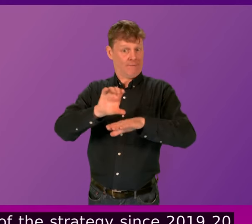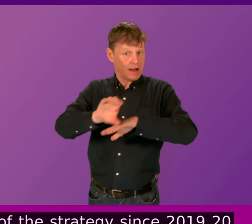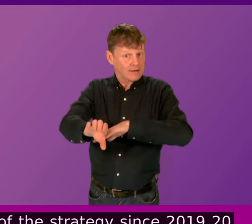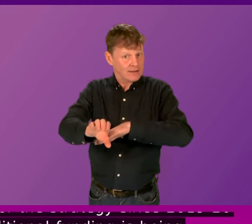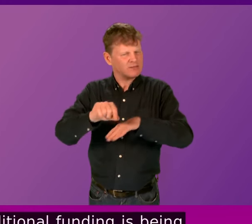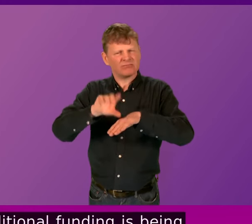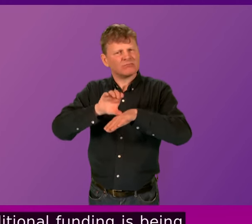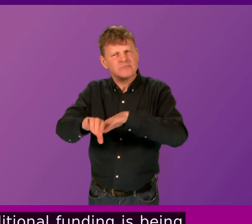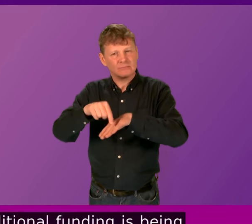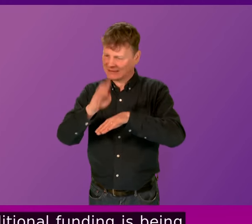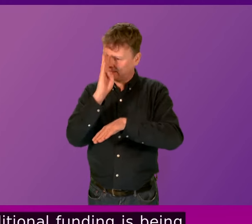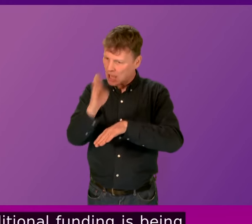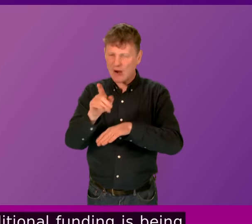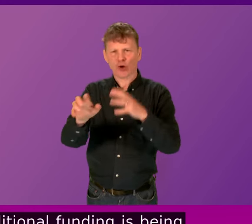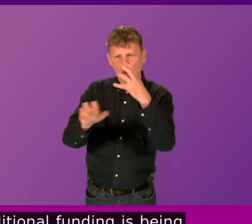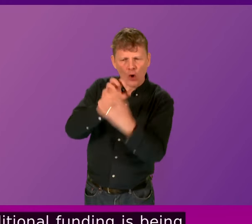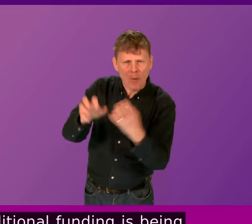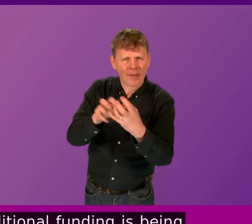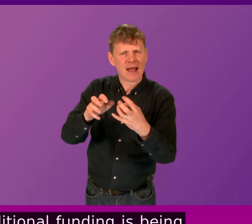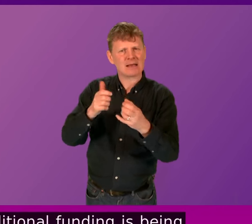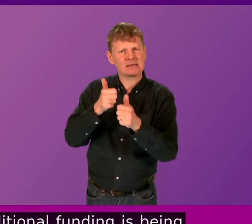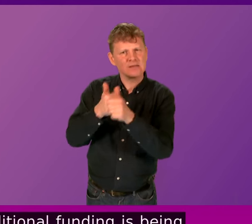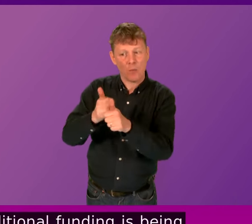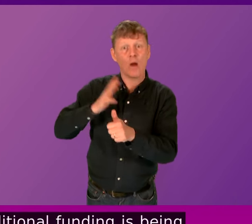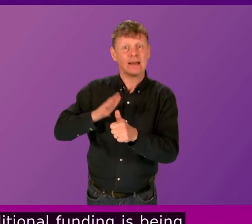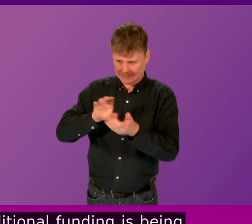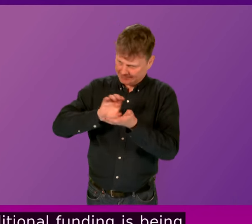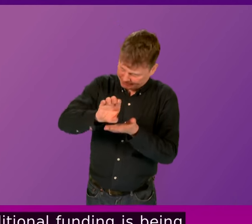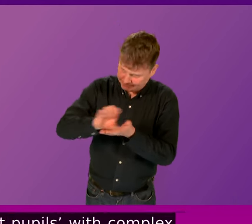directly support pupils with complex additional support needs and